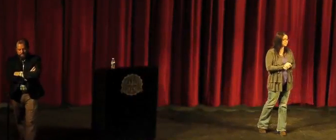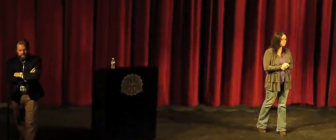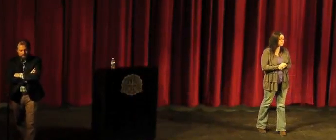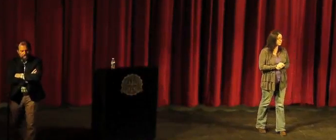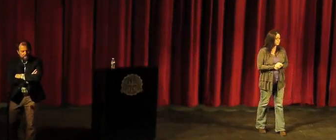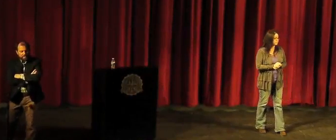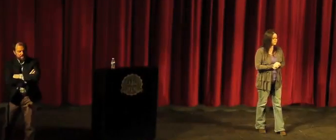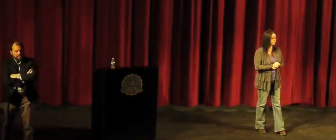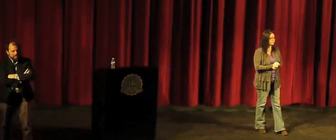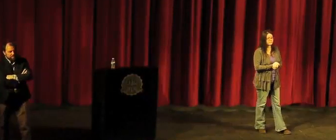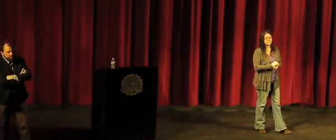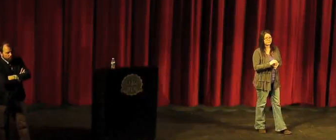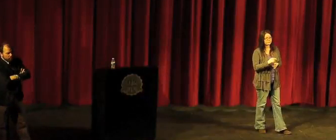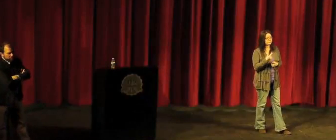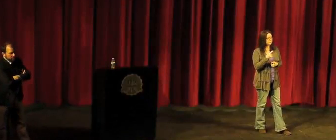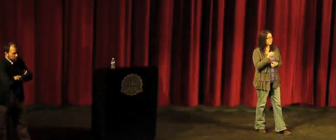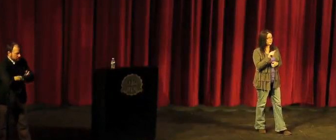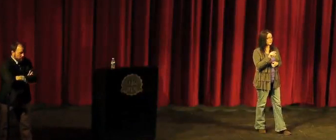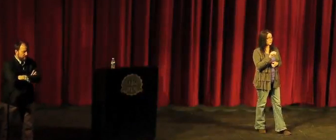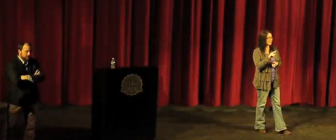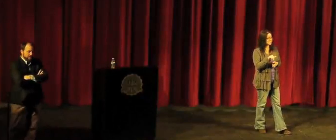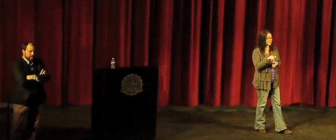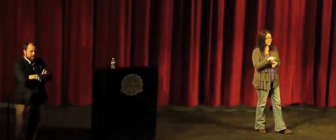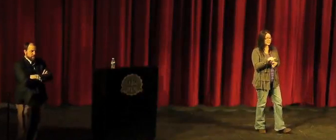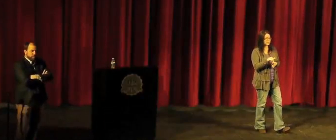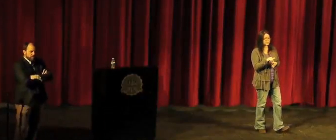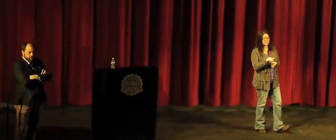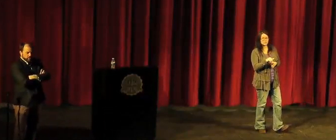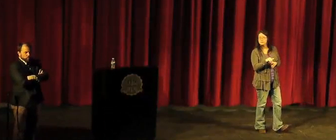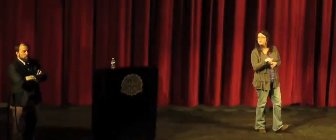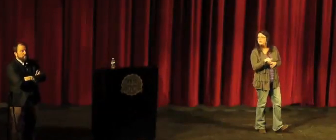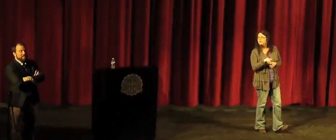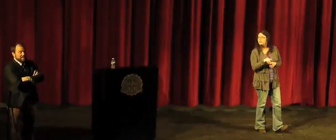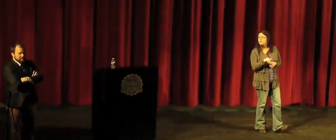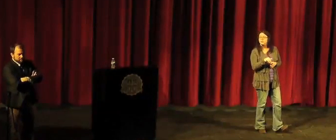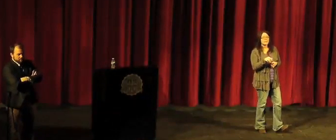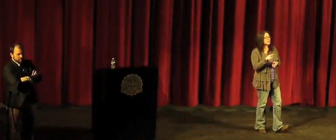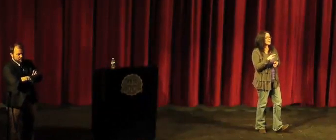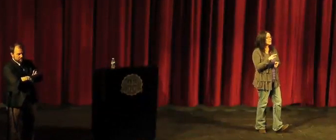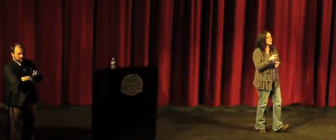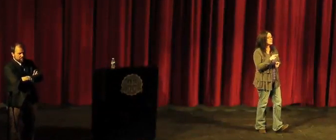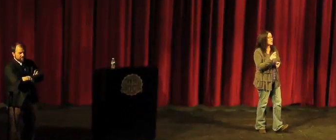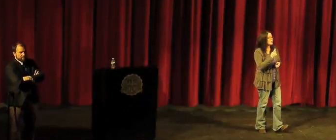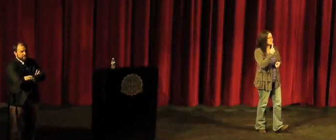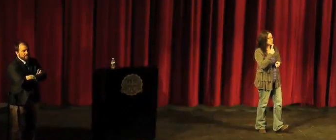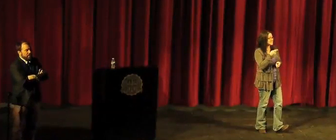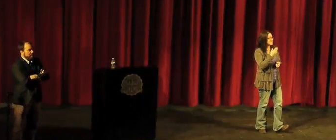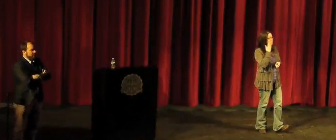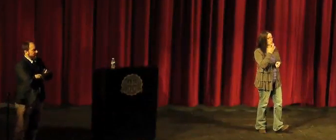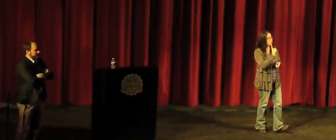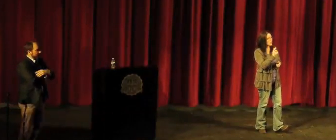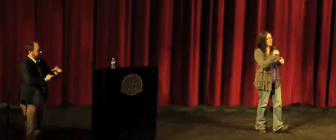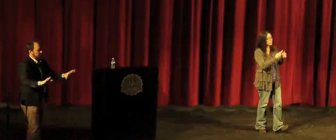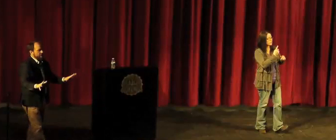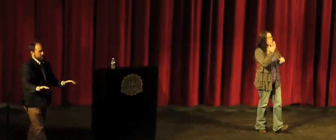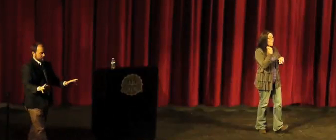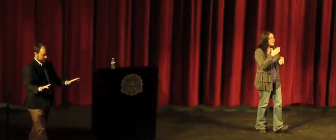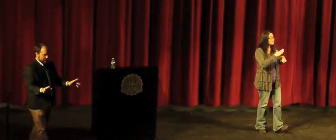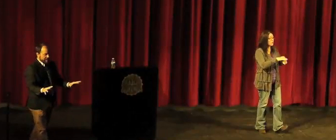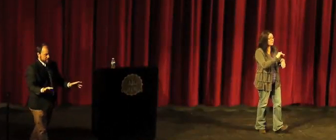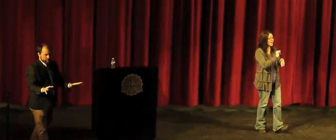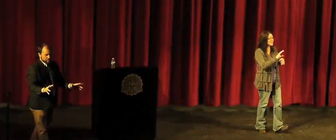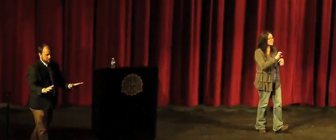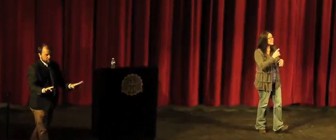it was always said of Gretzky that he didn't know where everyone was on the ice, he knew where everyone would be on the ice. And that